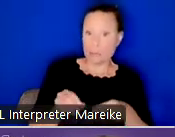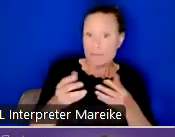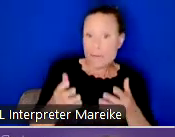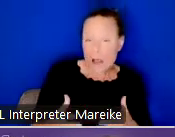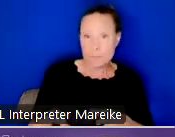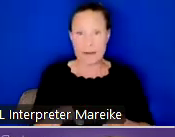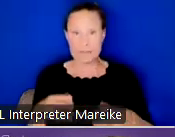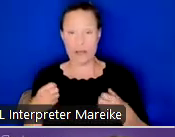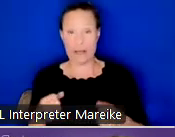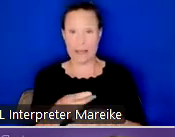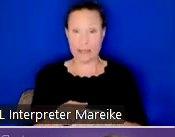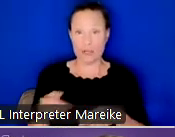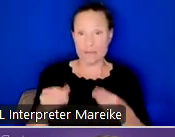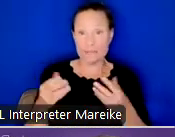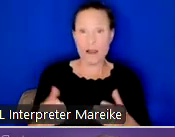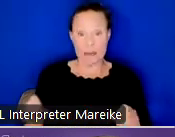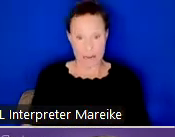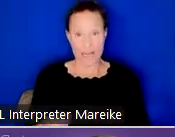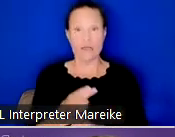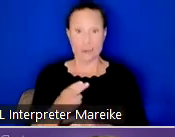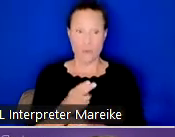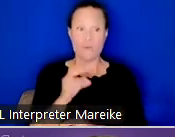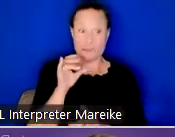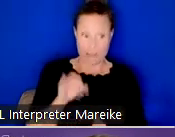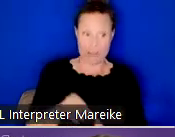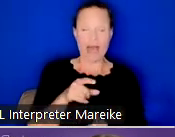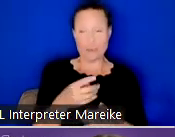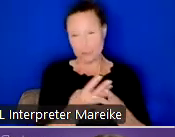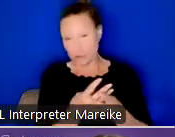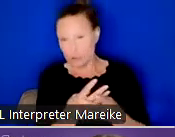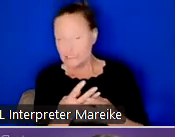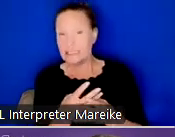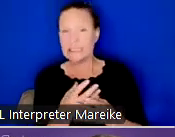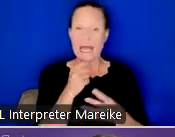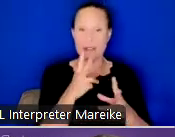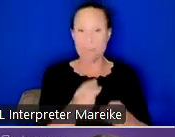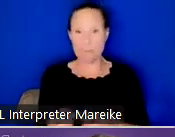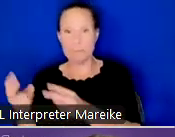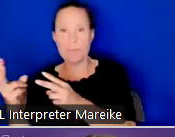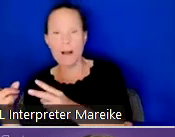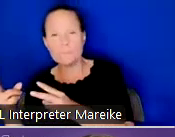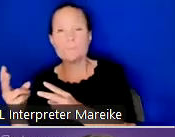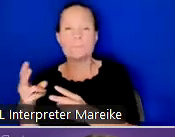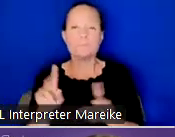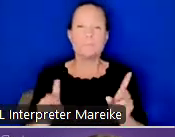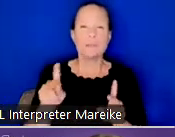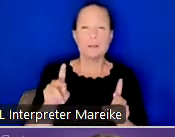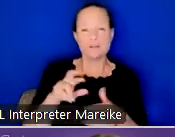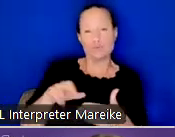use their EHR to screen and refer people screenings into the social care network.